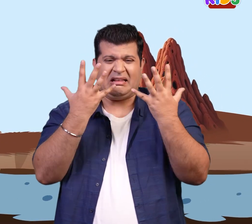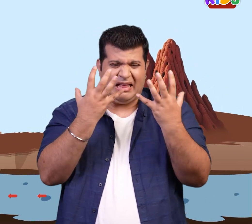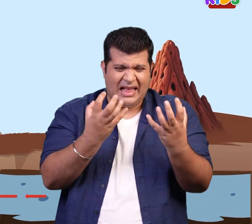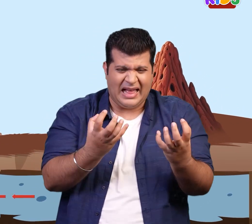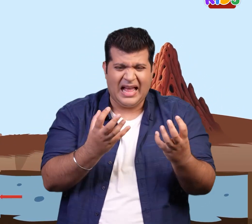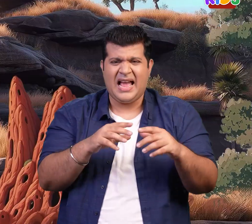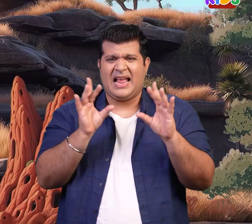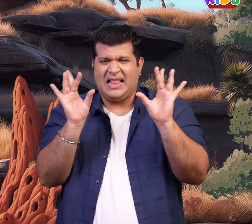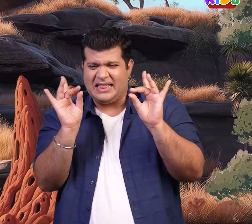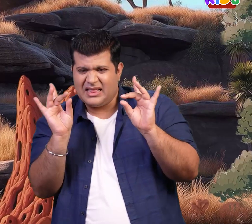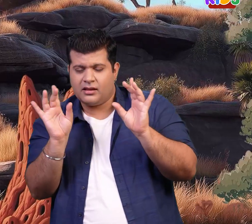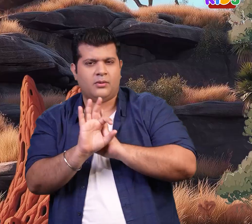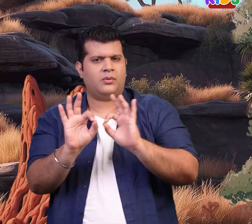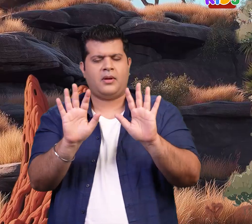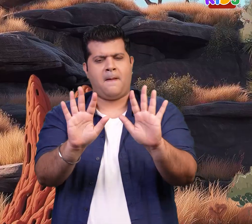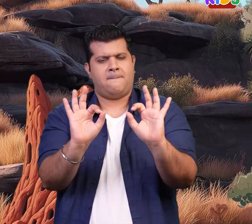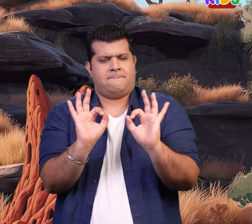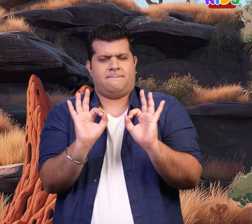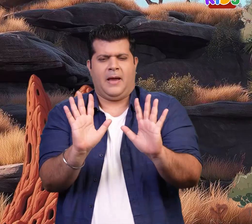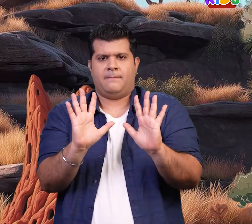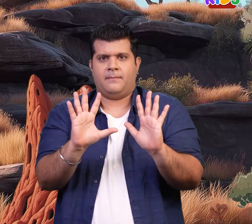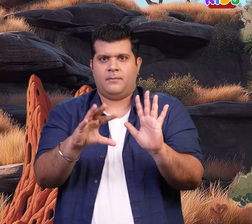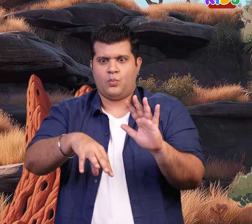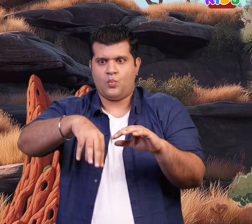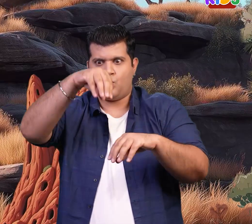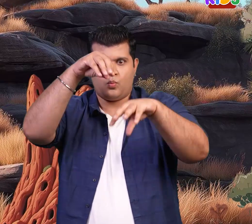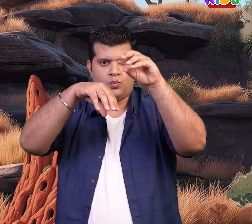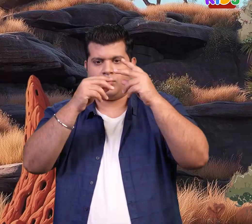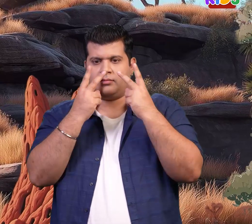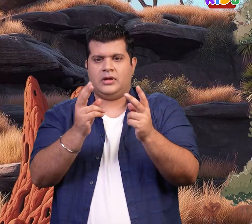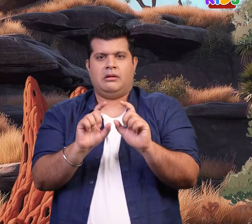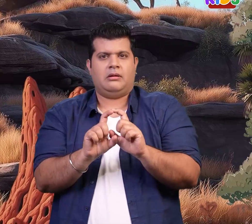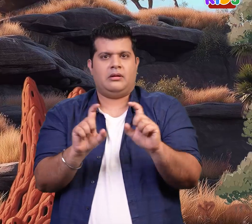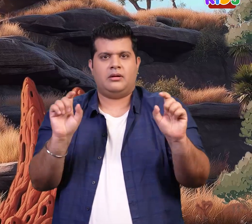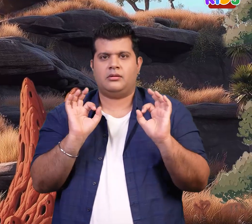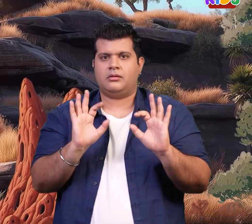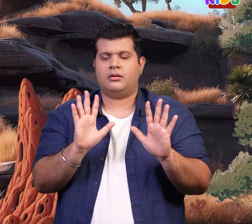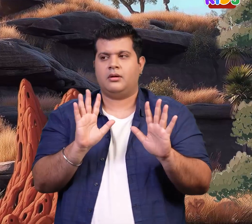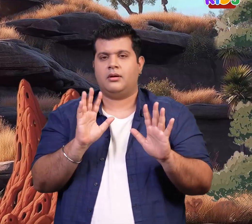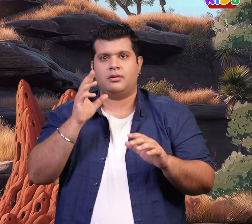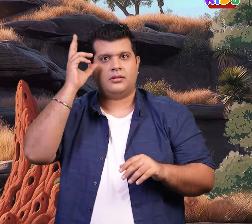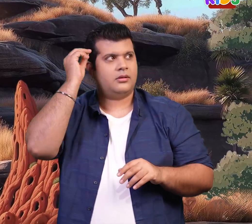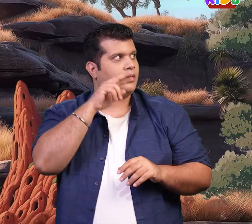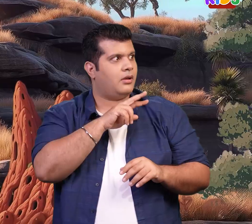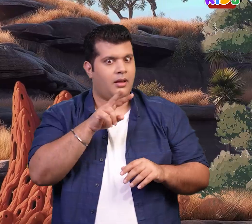It also doesn't get too wet or too dry. The temperature is just perfect. Diya